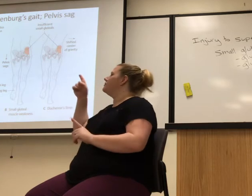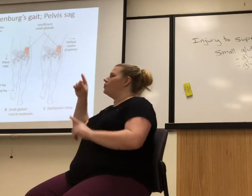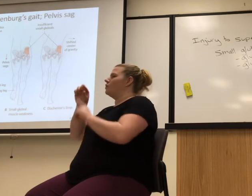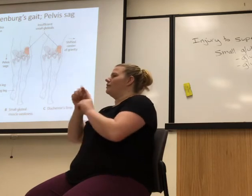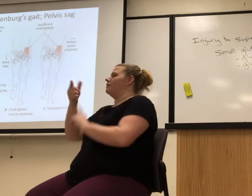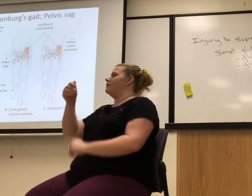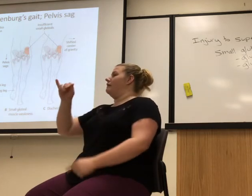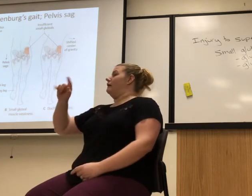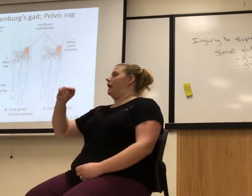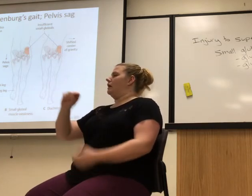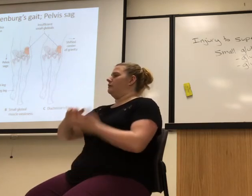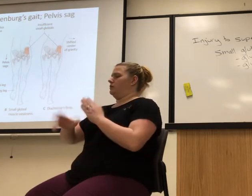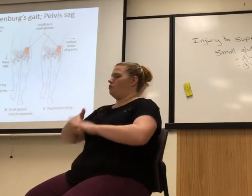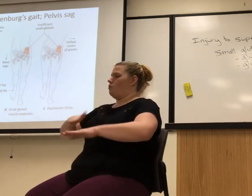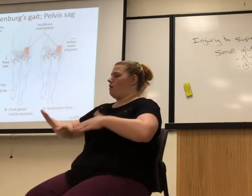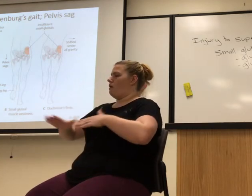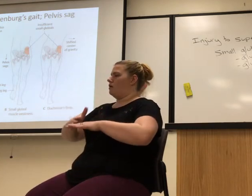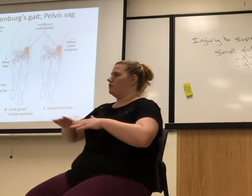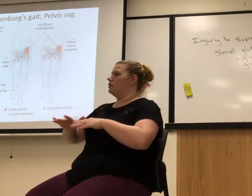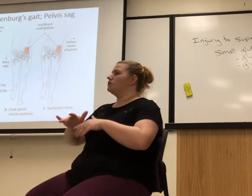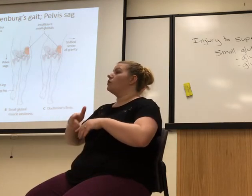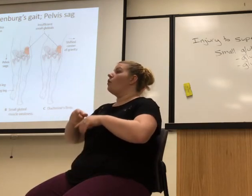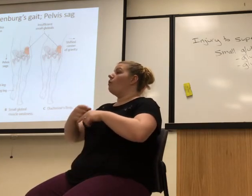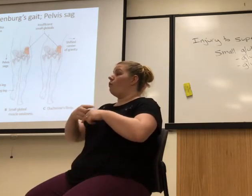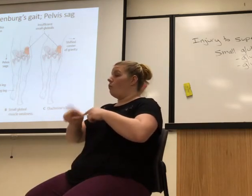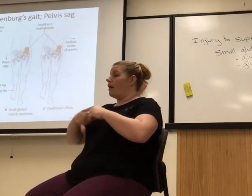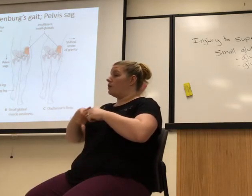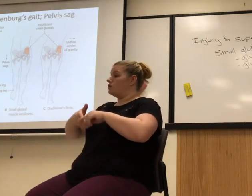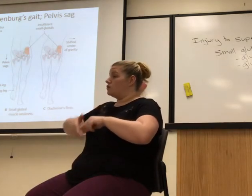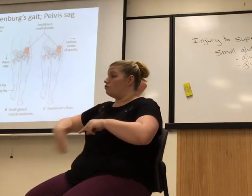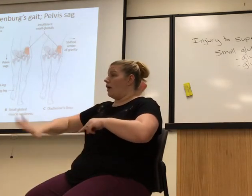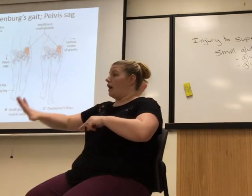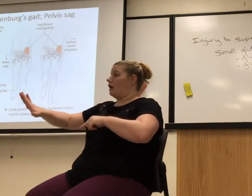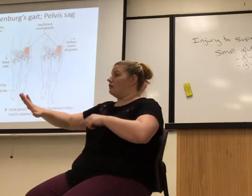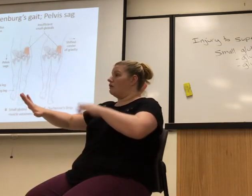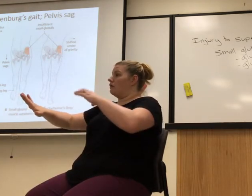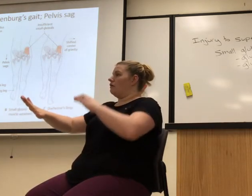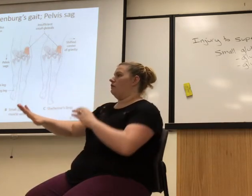walk, the pelvis sags during the swing phase.